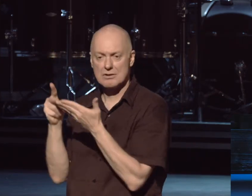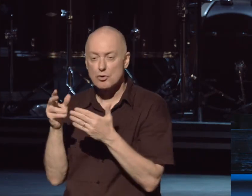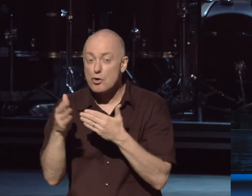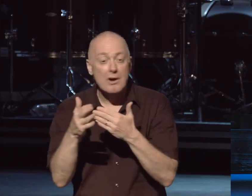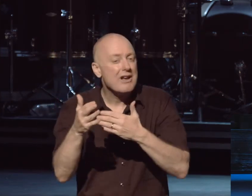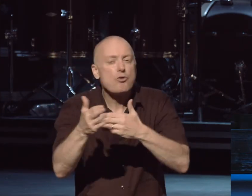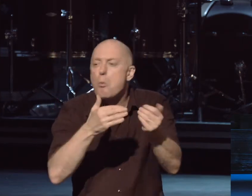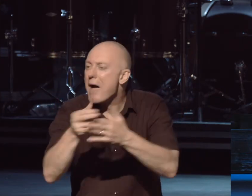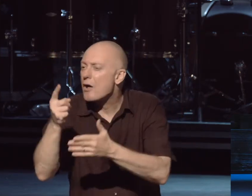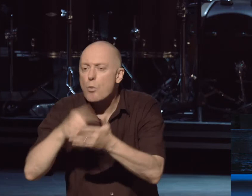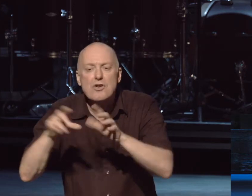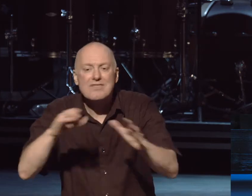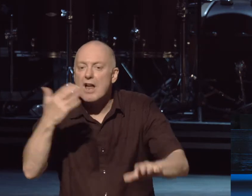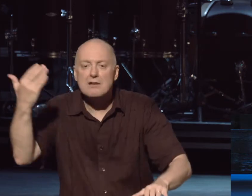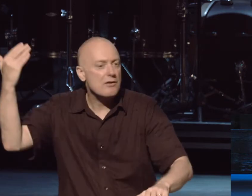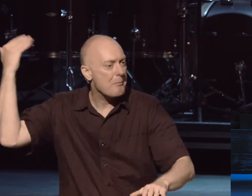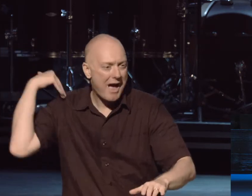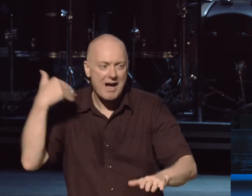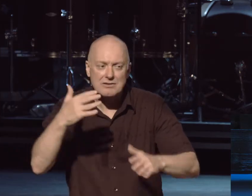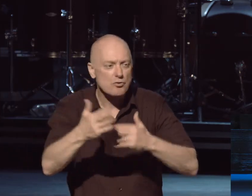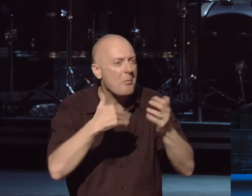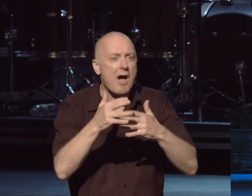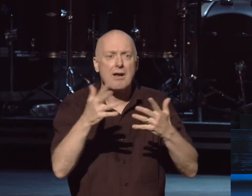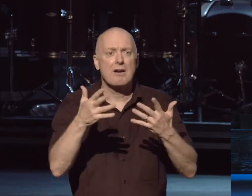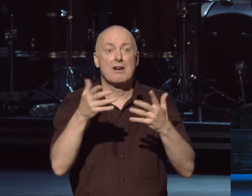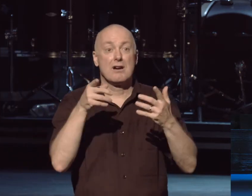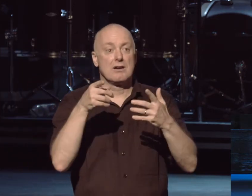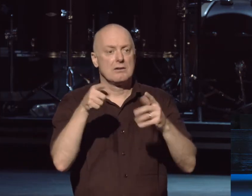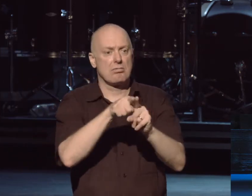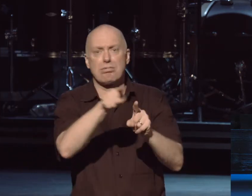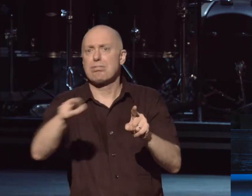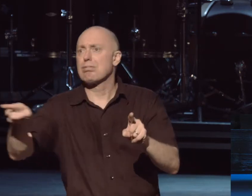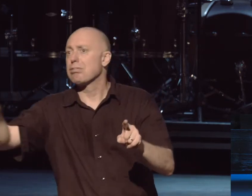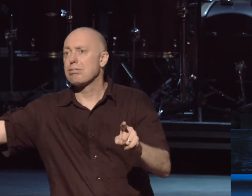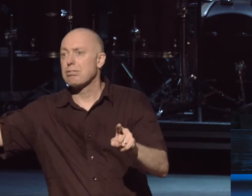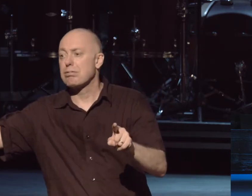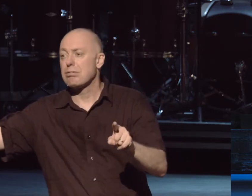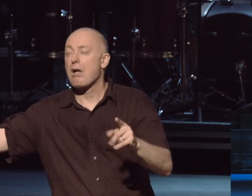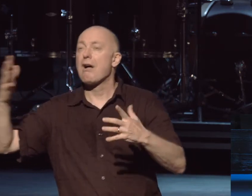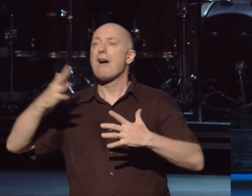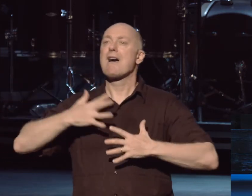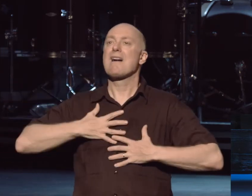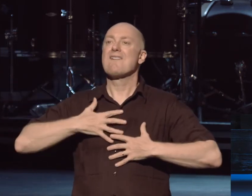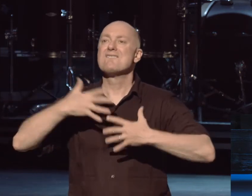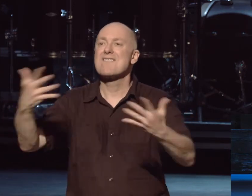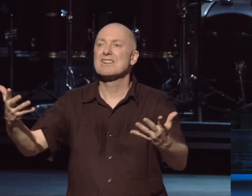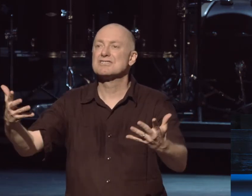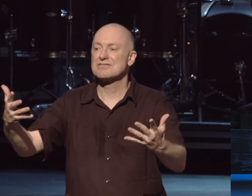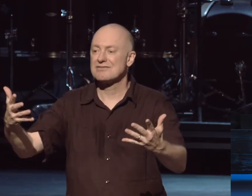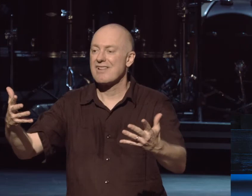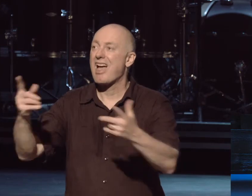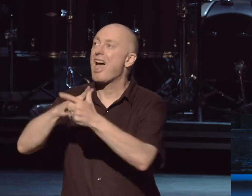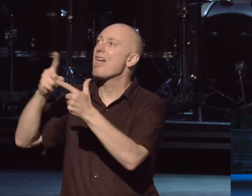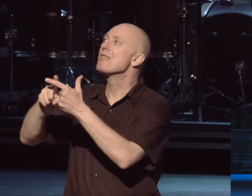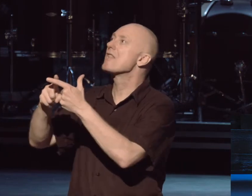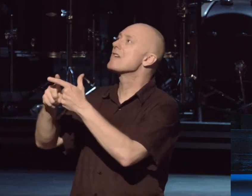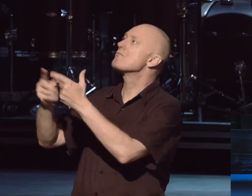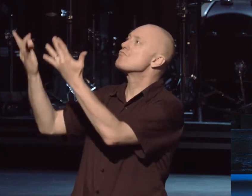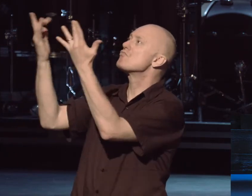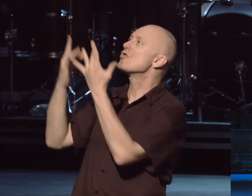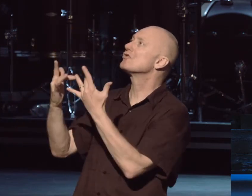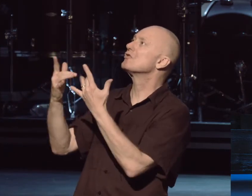been, no matter how far you've gone, genuine confession invites the mercy and purity of God into